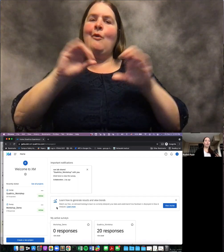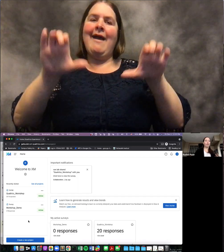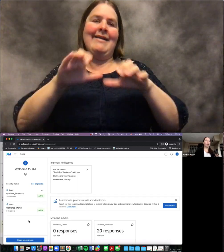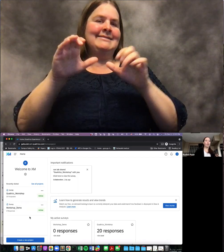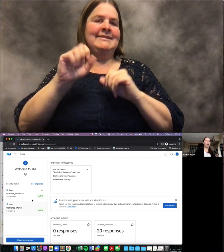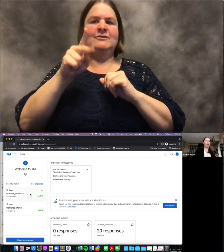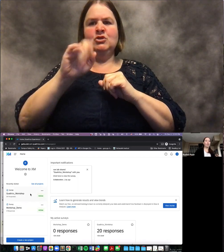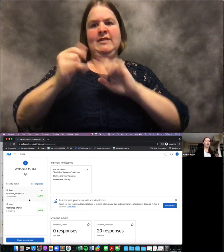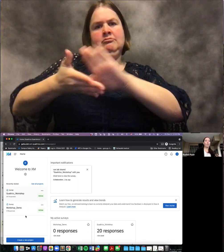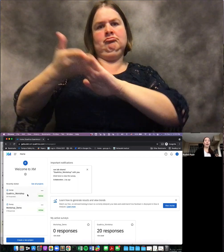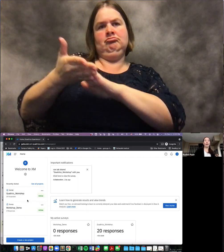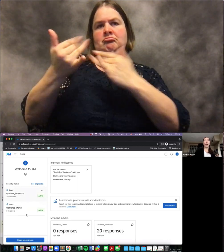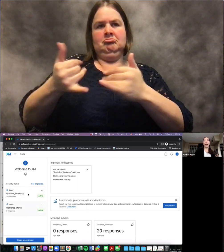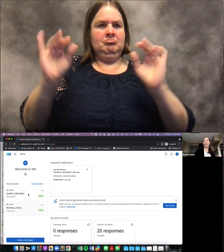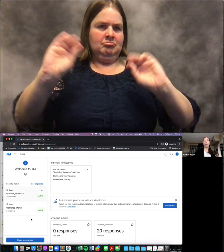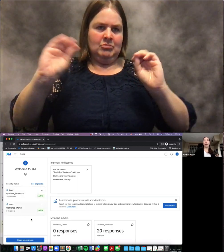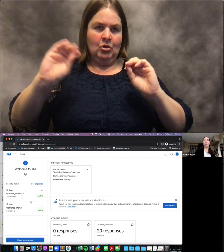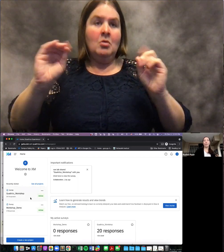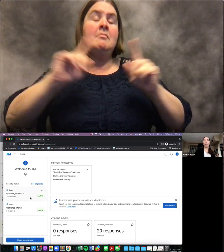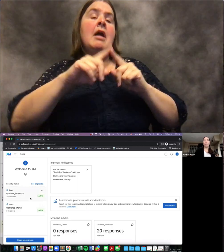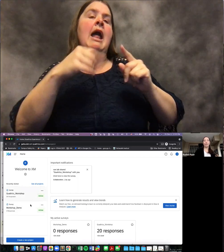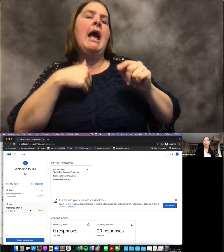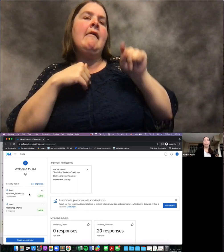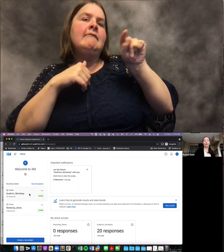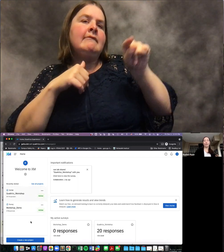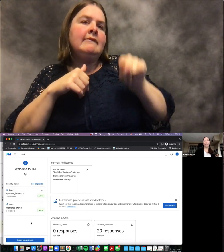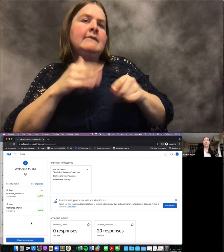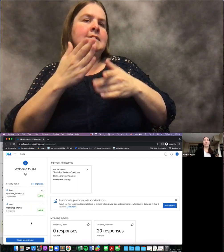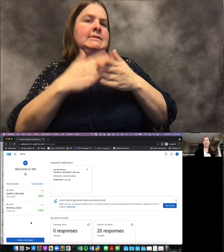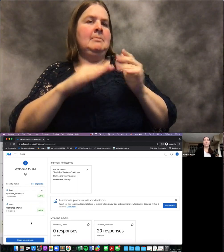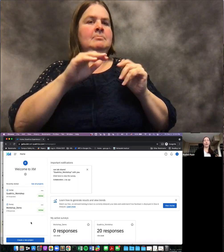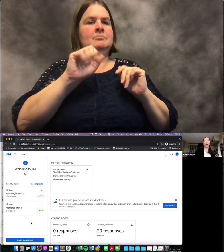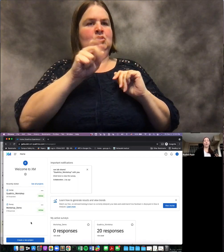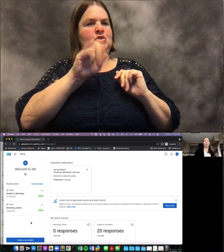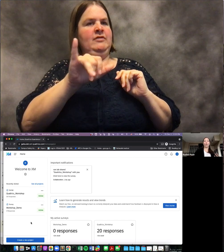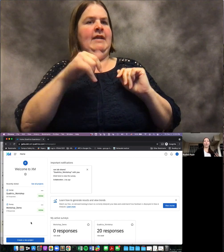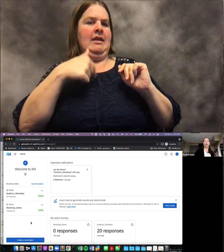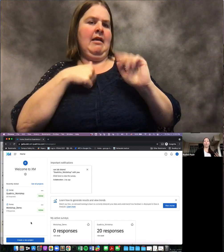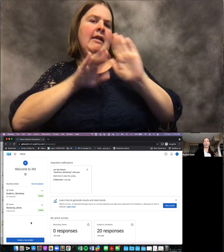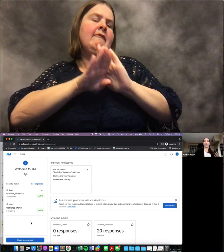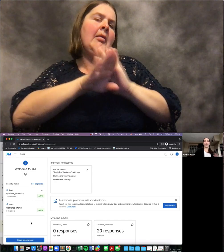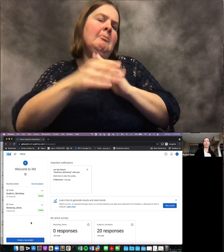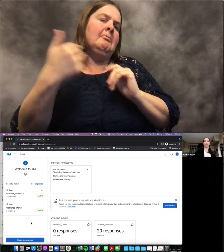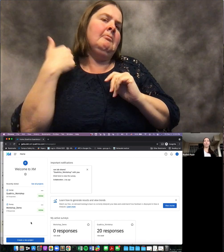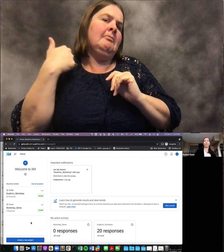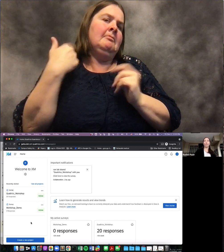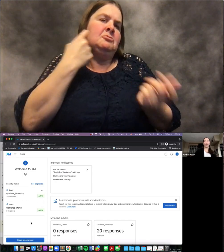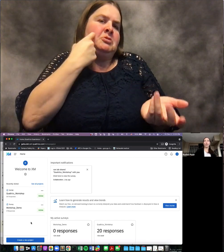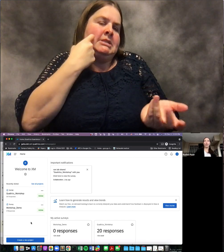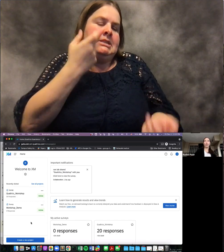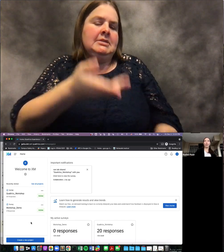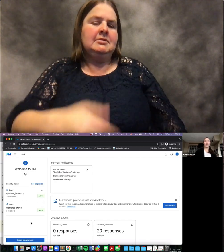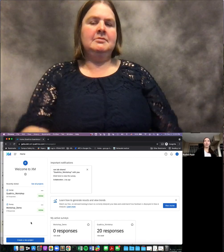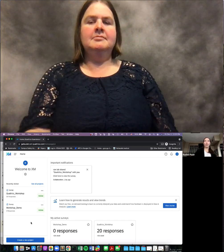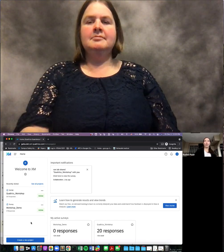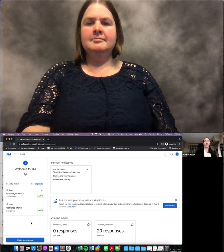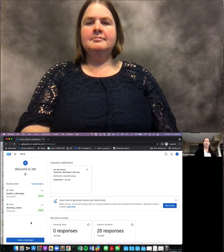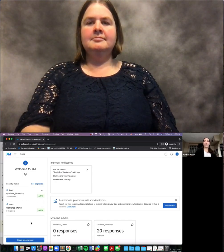surveys, but I have a couple of different surveys that I've worked on recently.